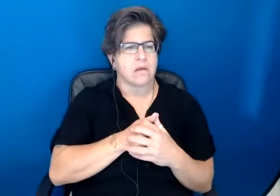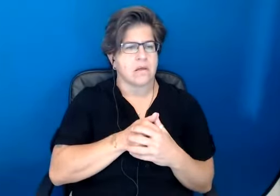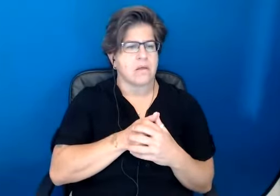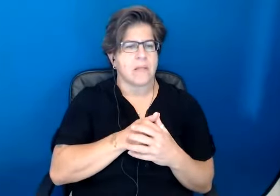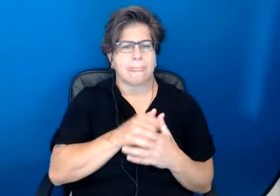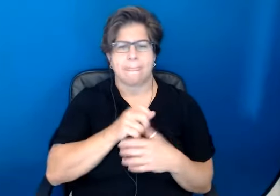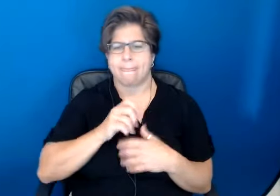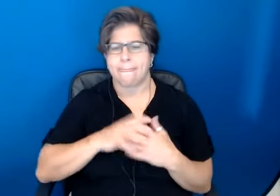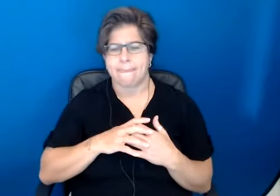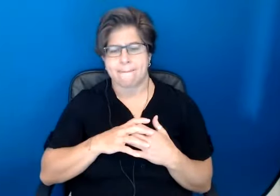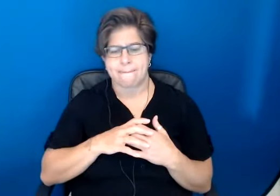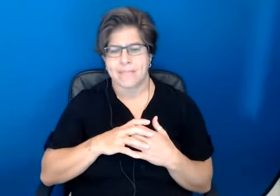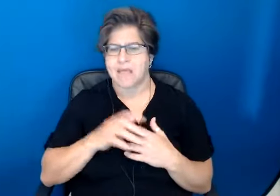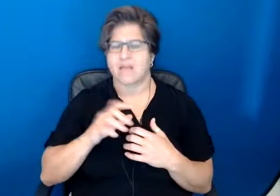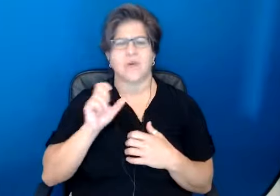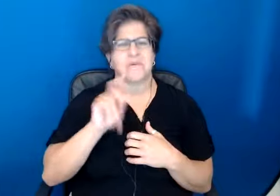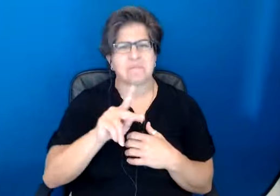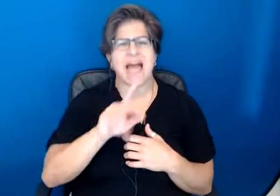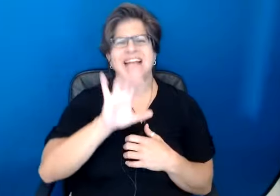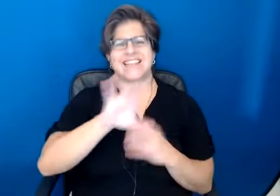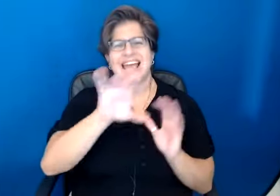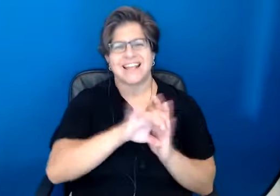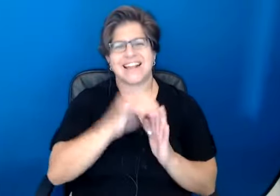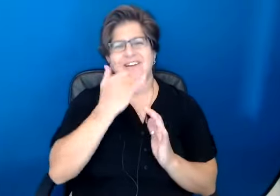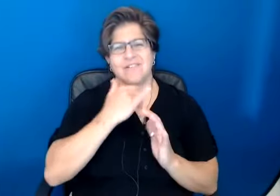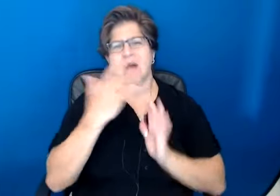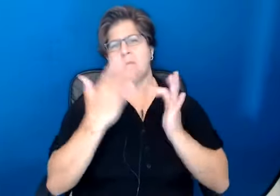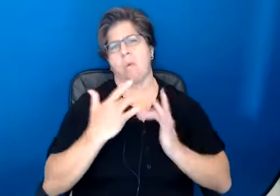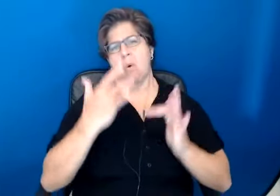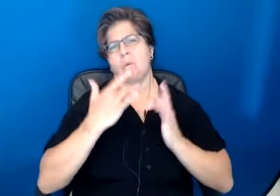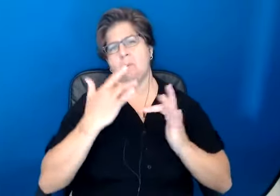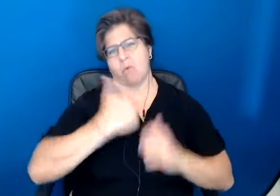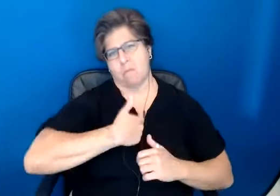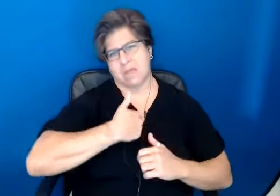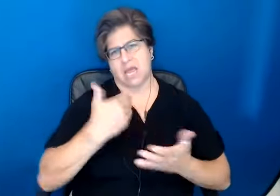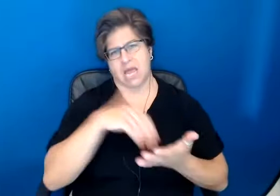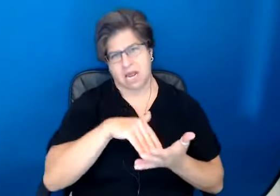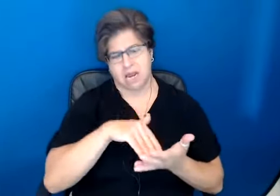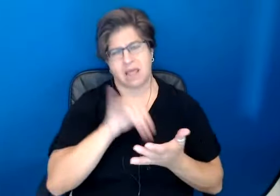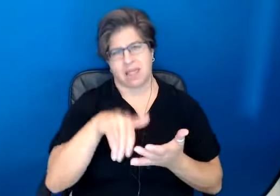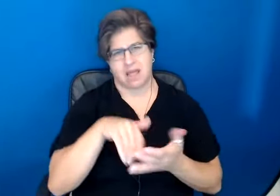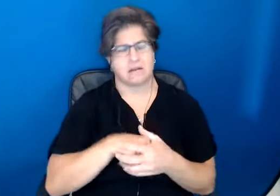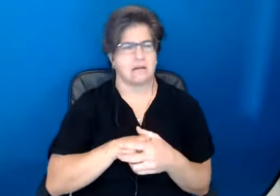talk about whatever comes. So, and I had a few relationships, and the first one died, and I was left